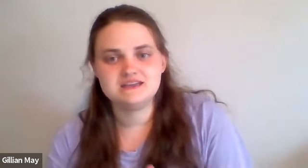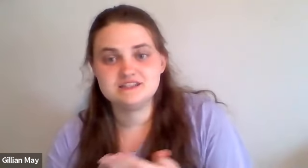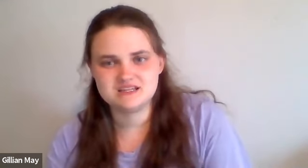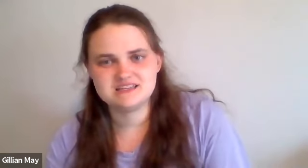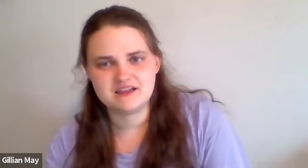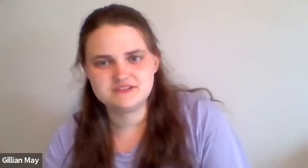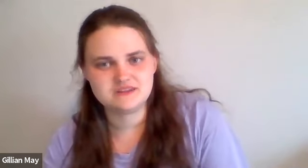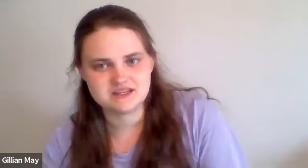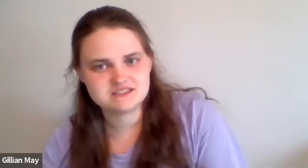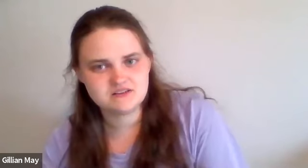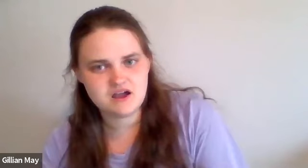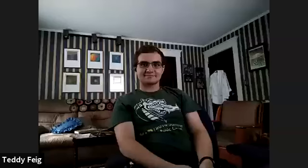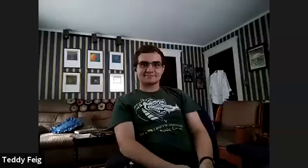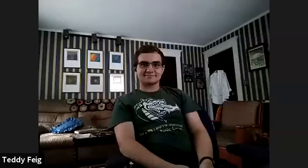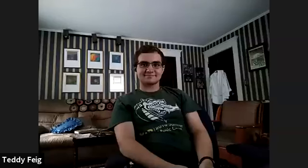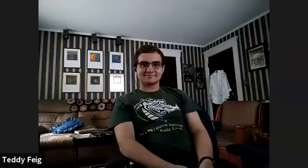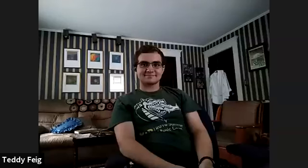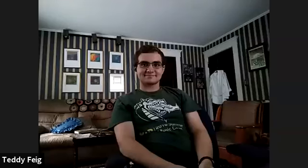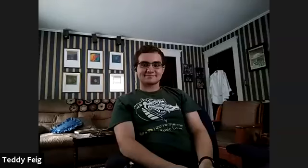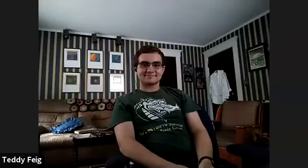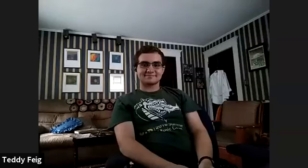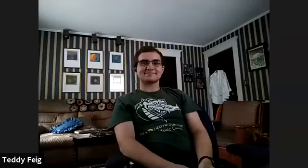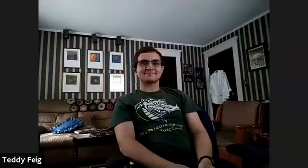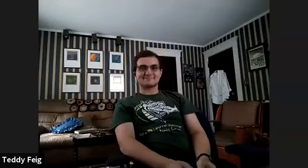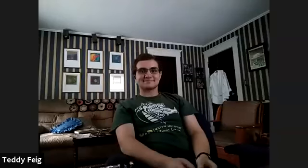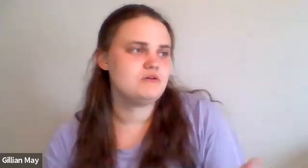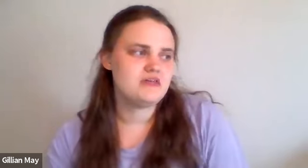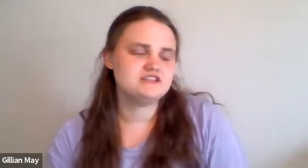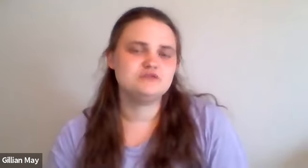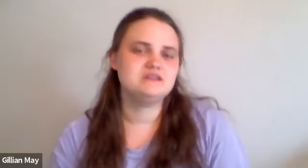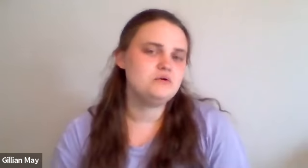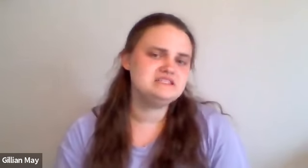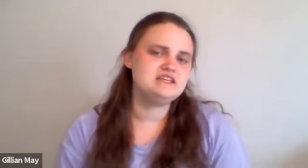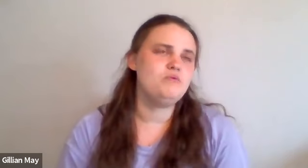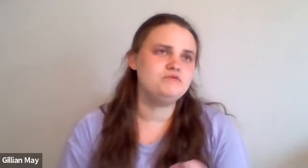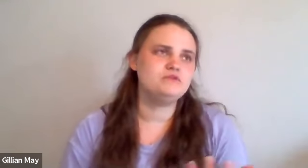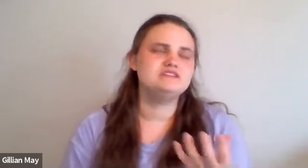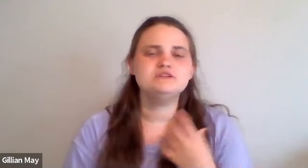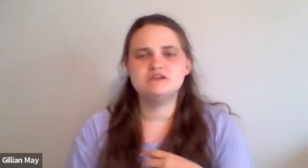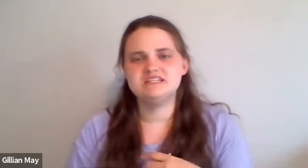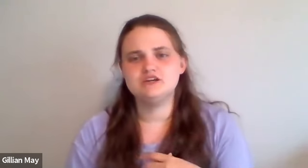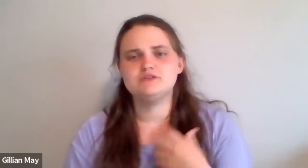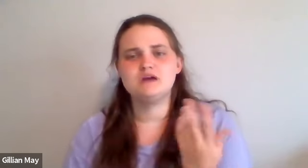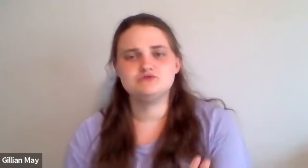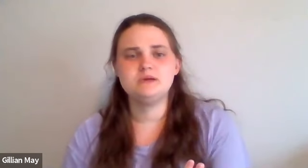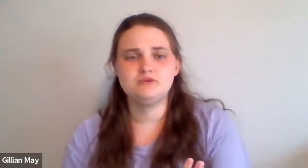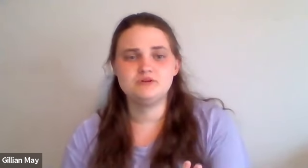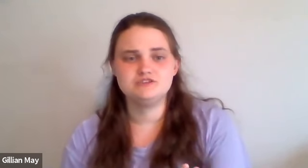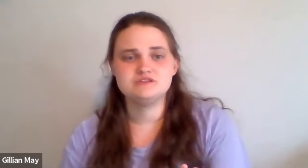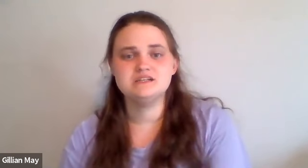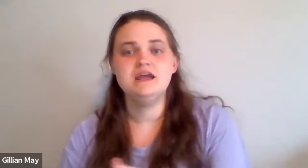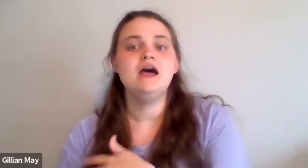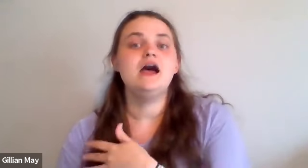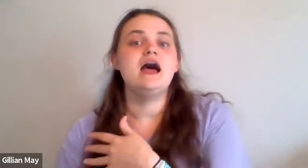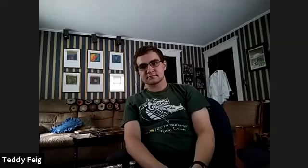ASL does get left in the dust a lot in public schools, all that. So it always is helpful. It's always great to hear there's actual people who are interested and that